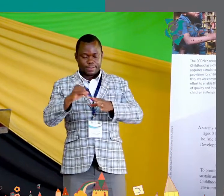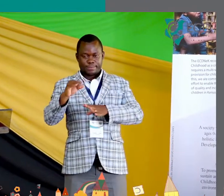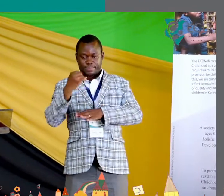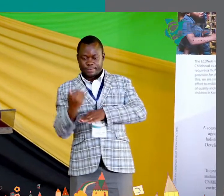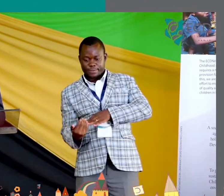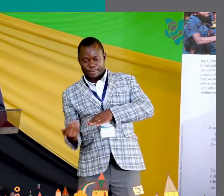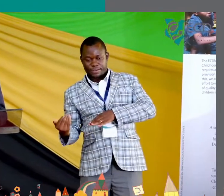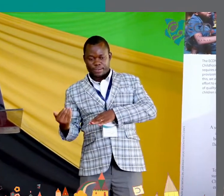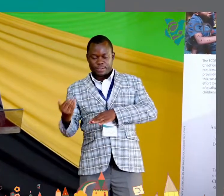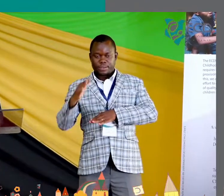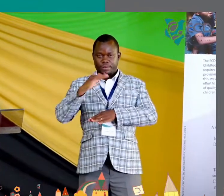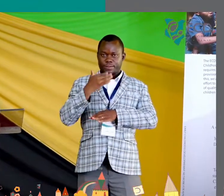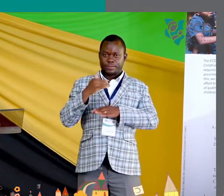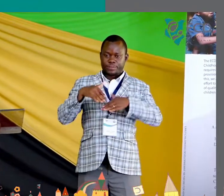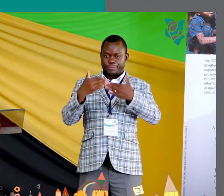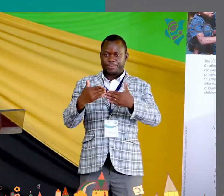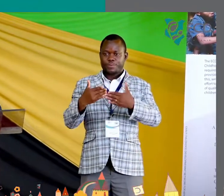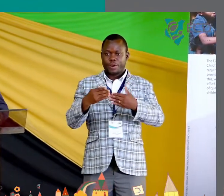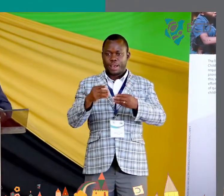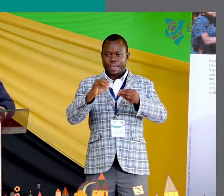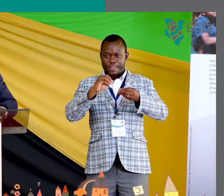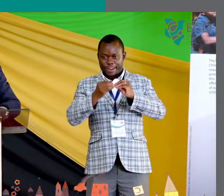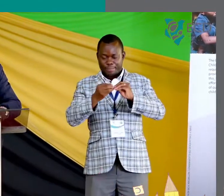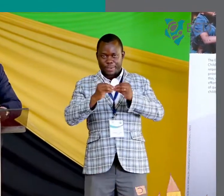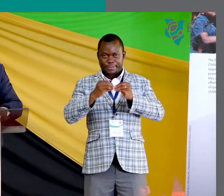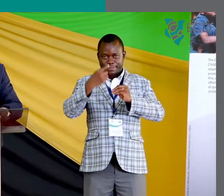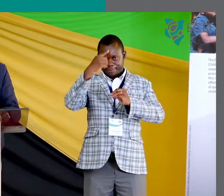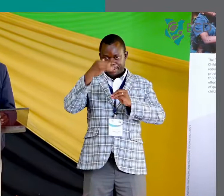you the statistics. We have